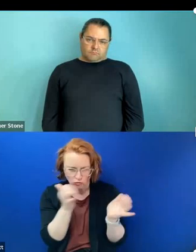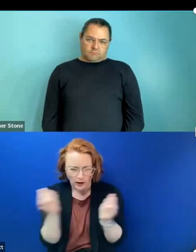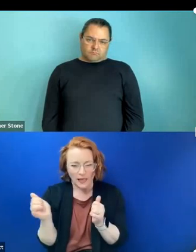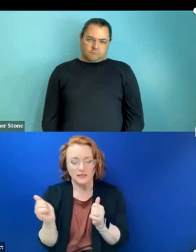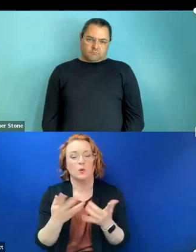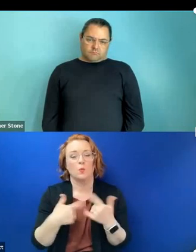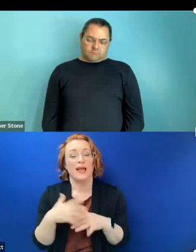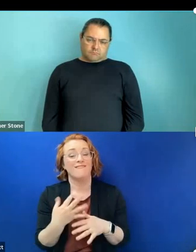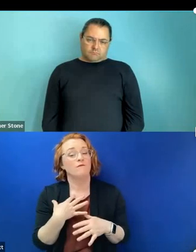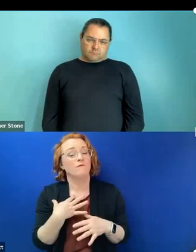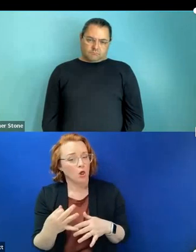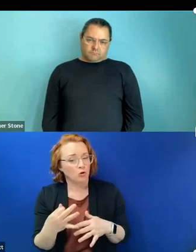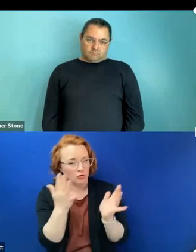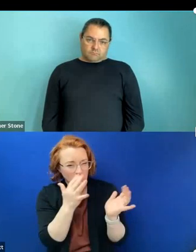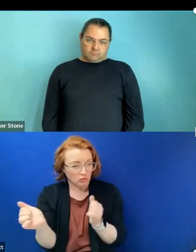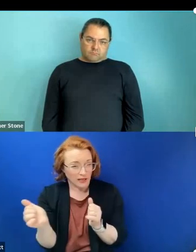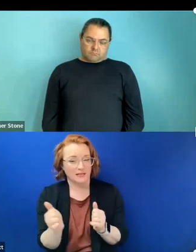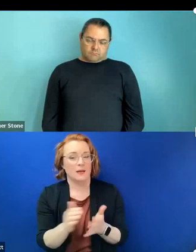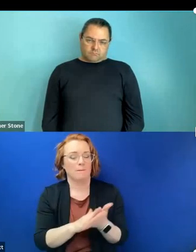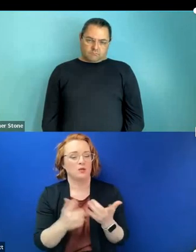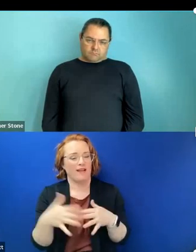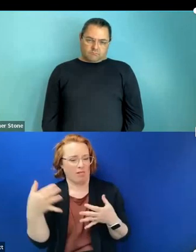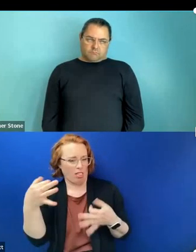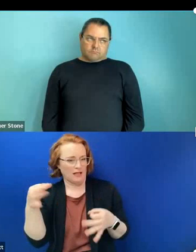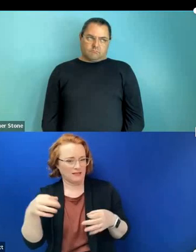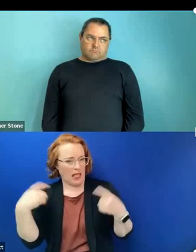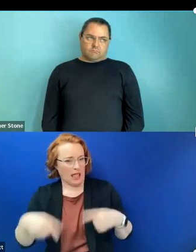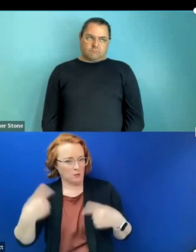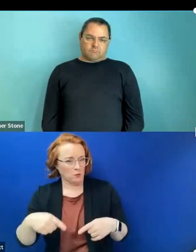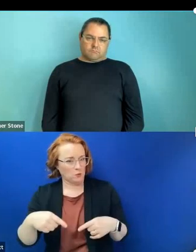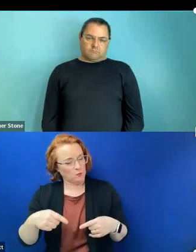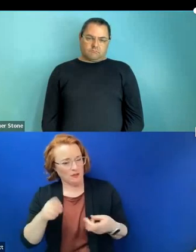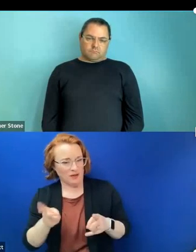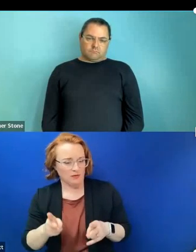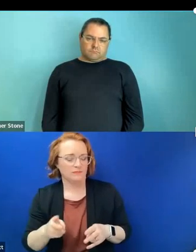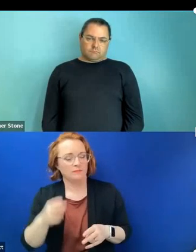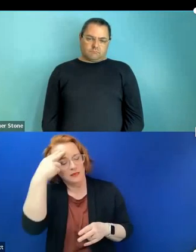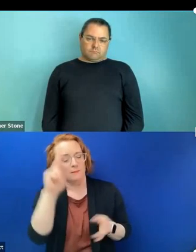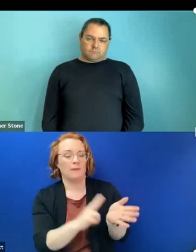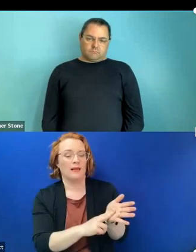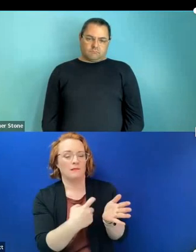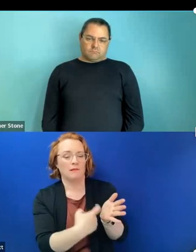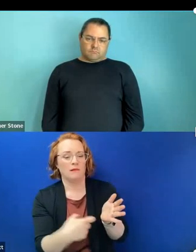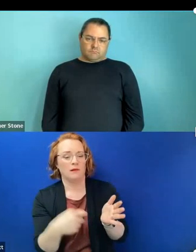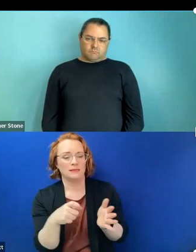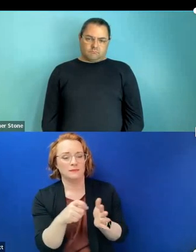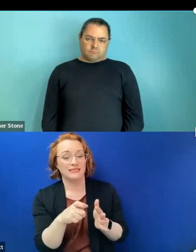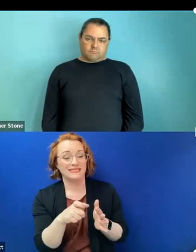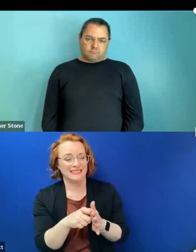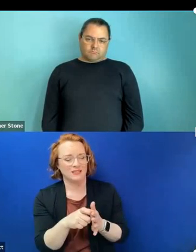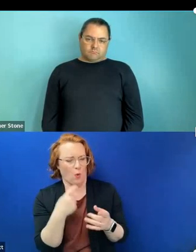have a voluntary regulator, so we get a license to interpret. That's the NLCPD. They give some more information